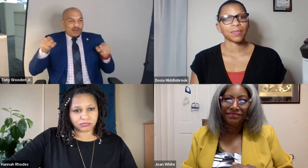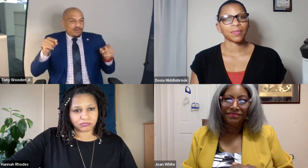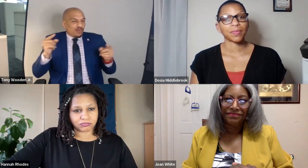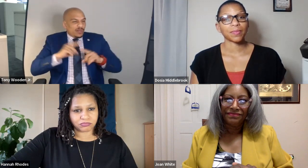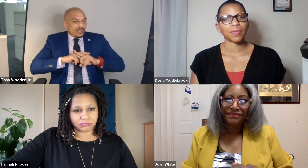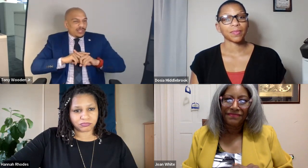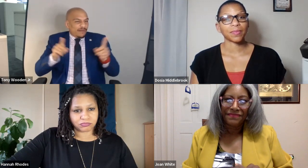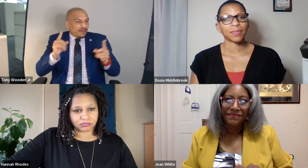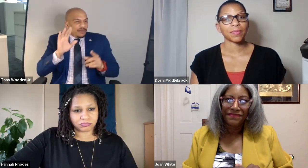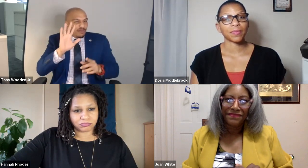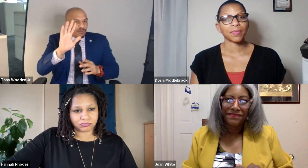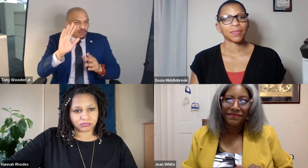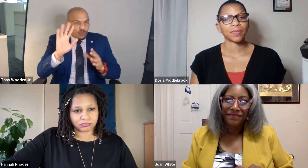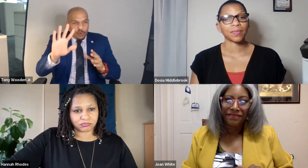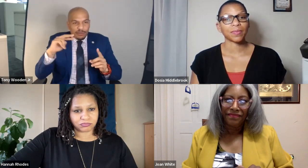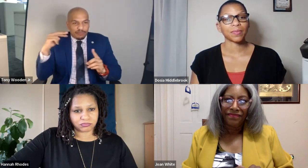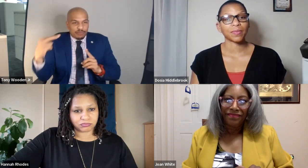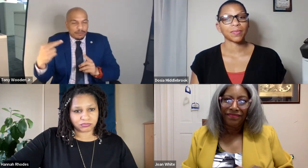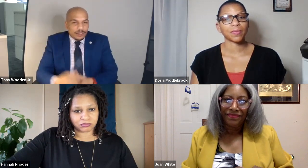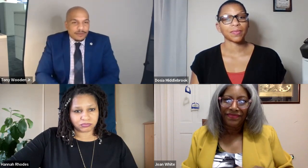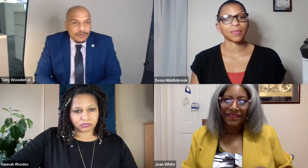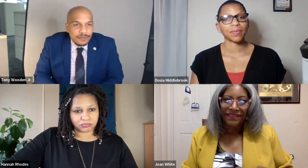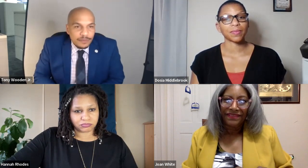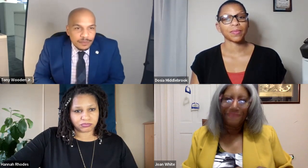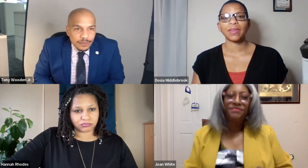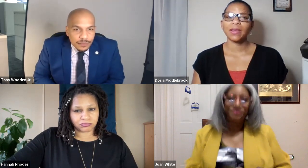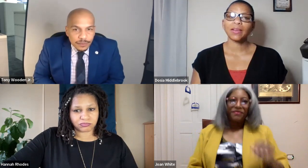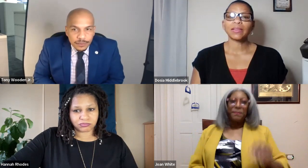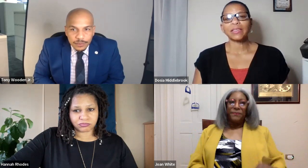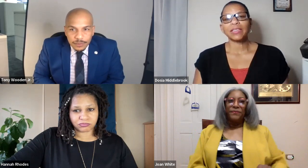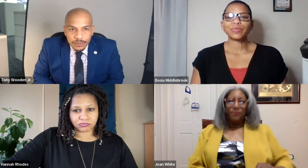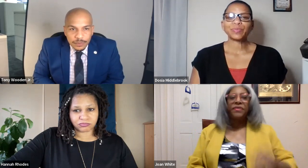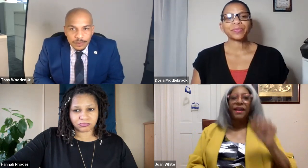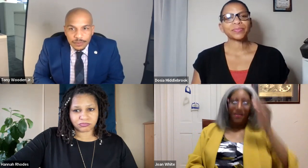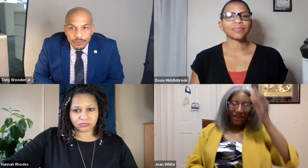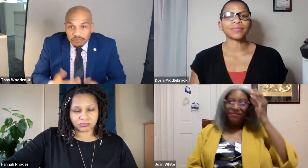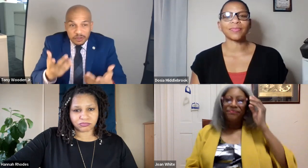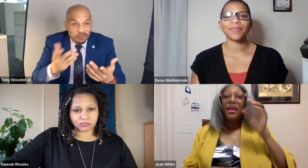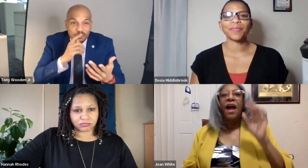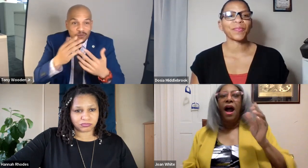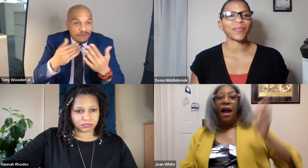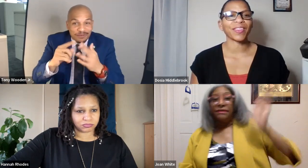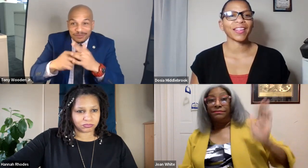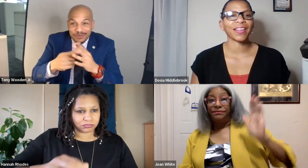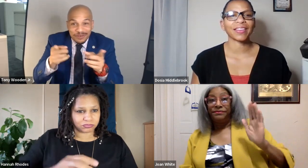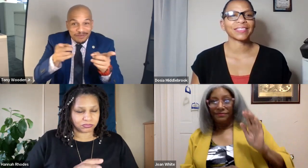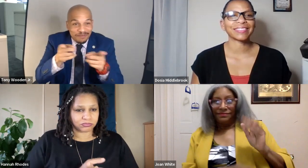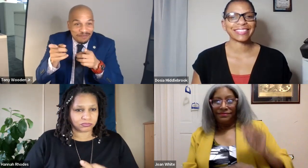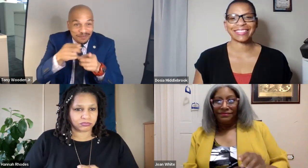the language of when you grew up and how it's different from now and the perspectives involved? Yeah,